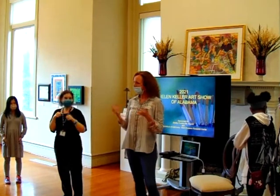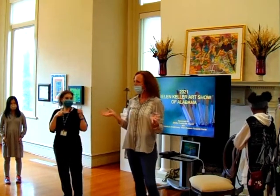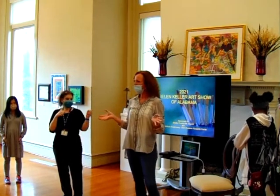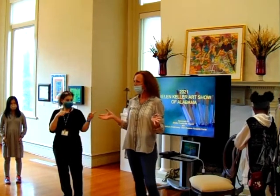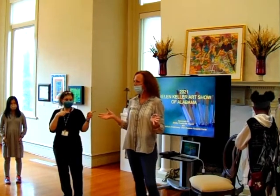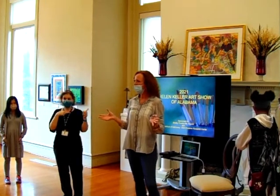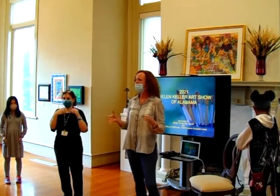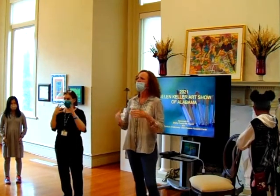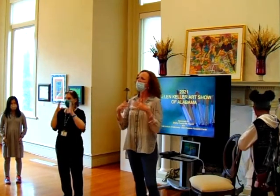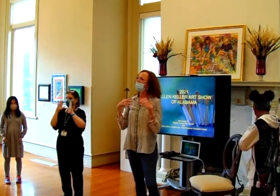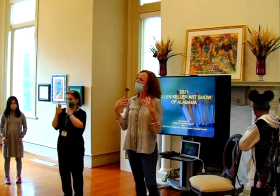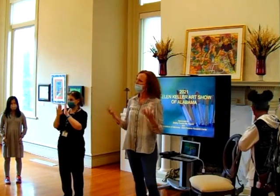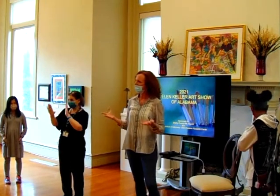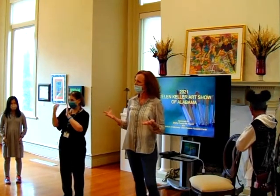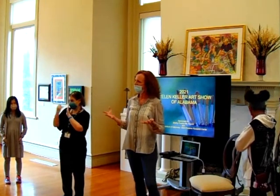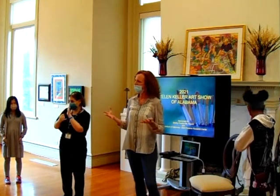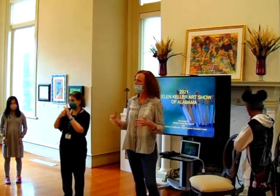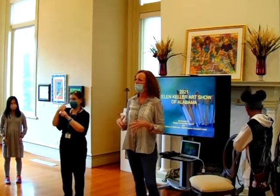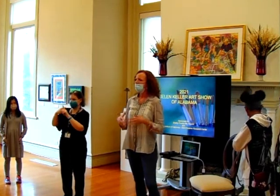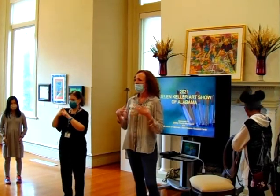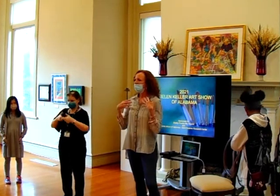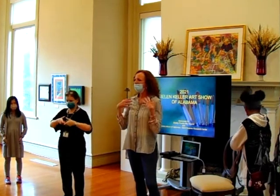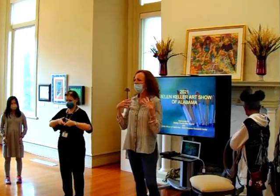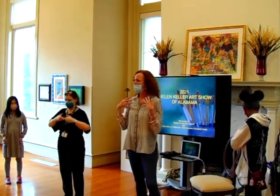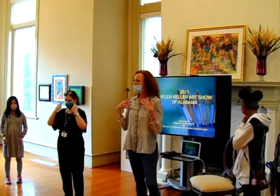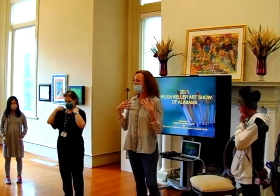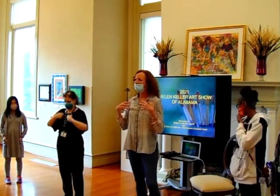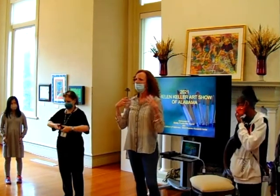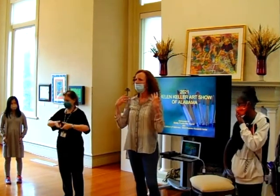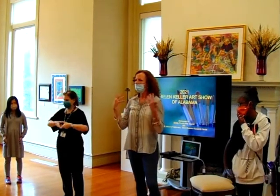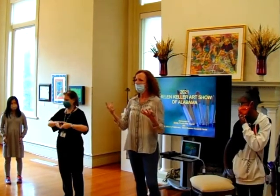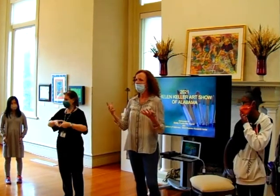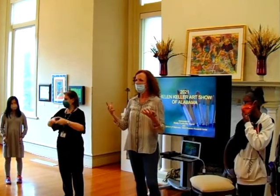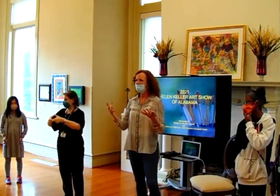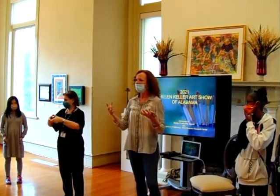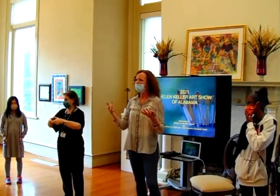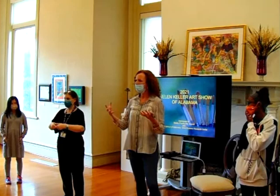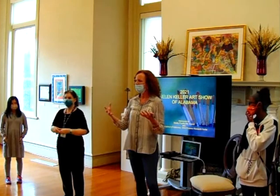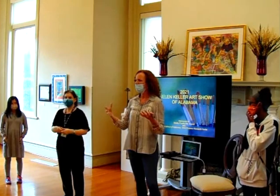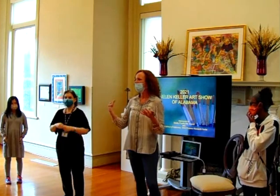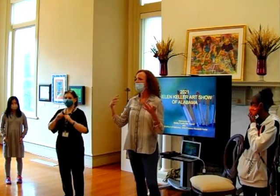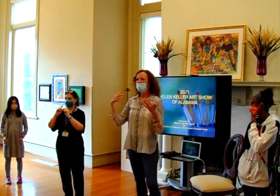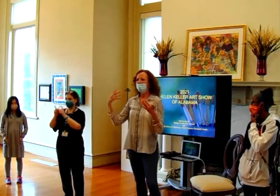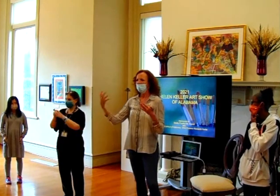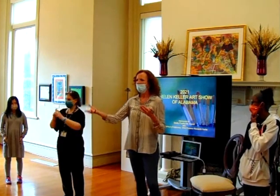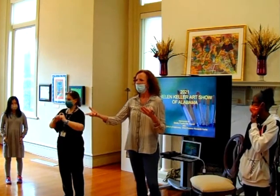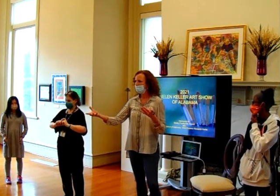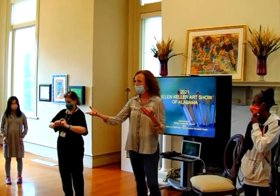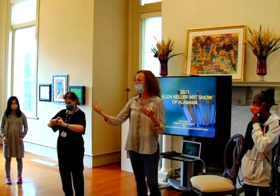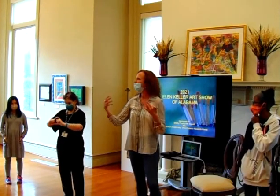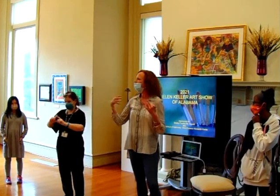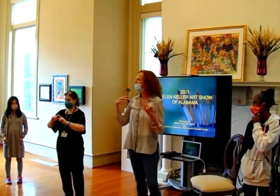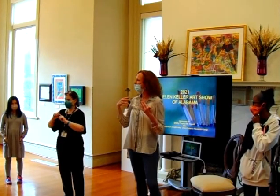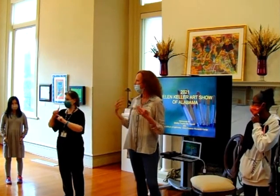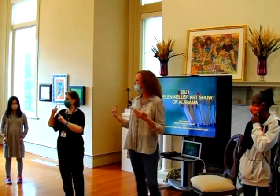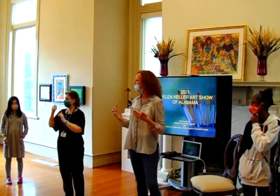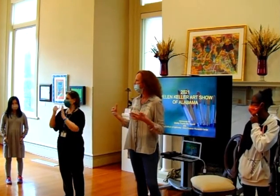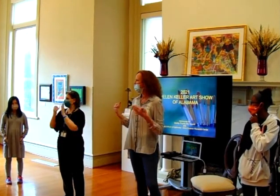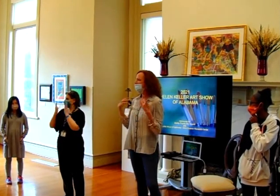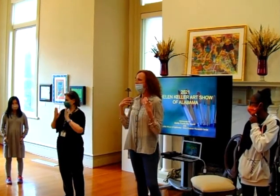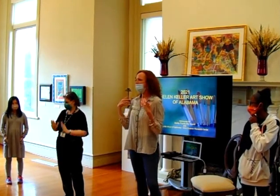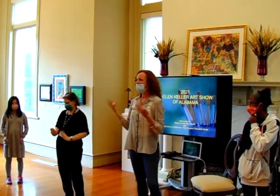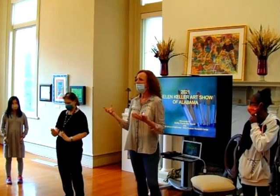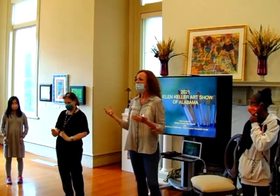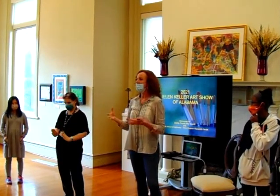at Heritage Hall, we have medals. And basically, we give them to you as